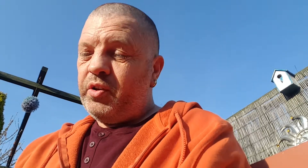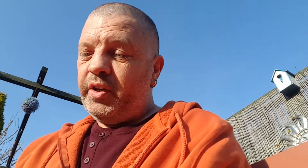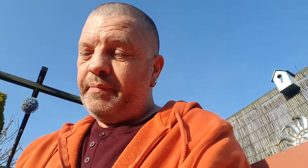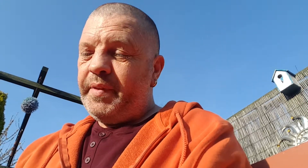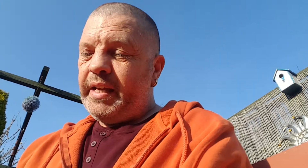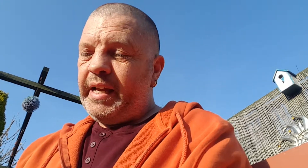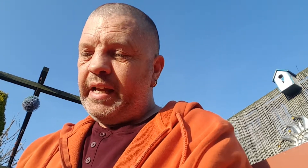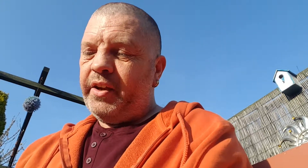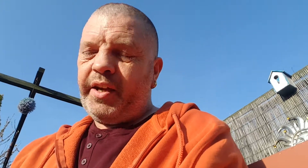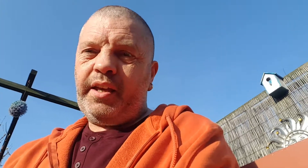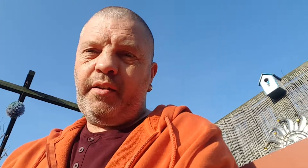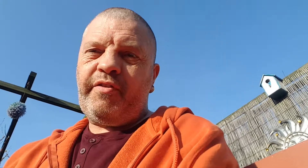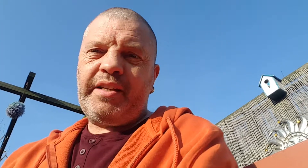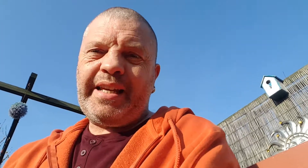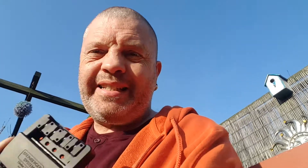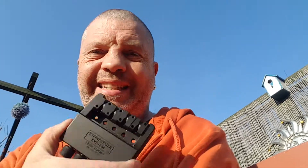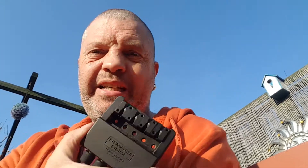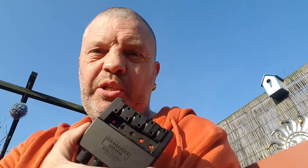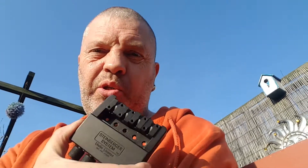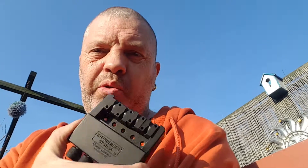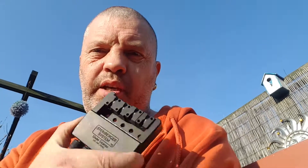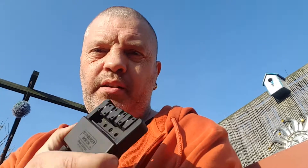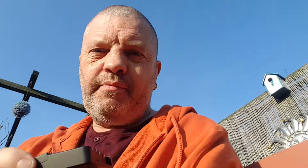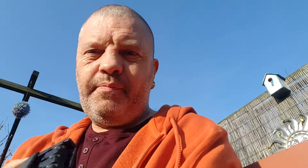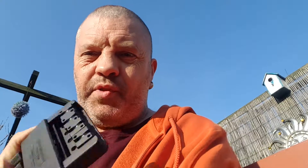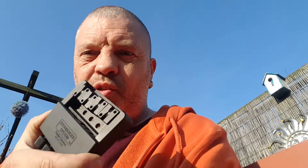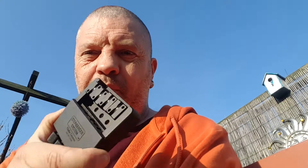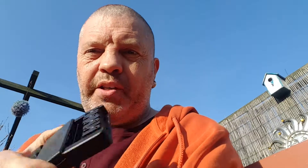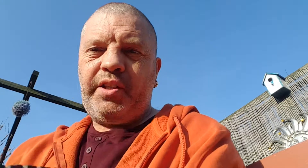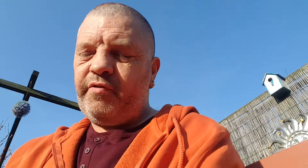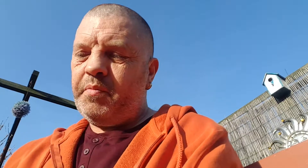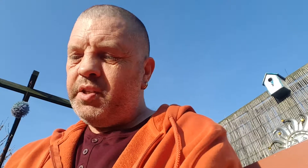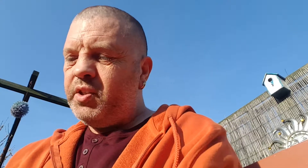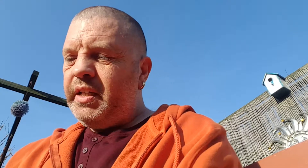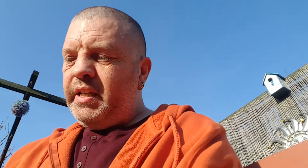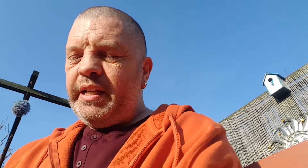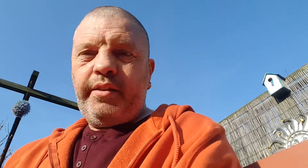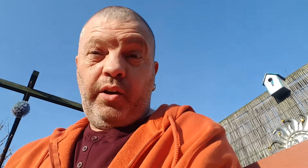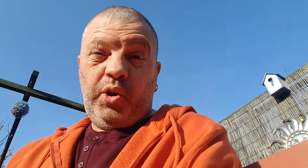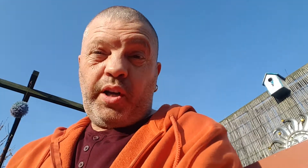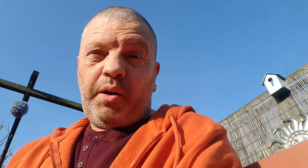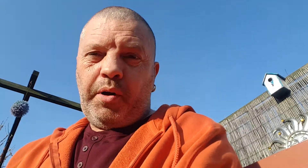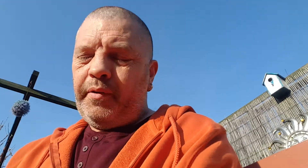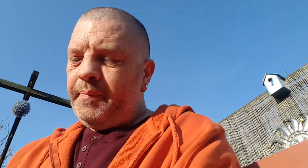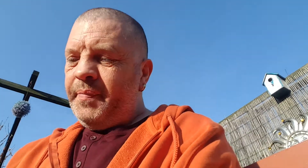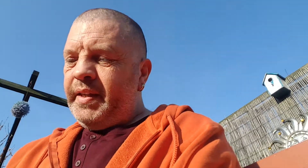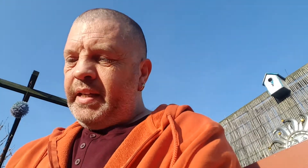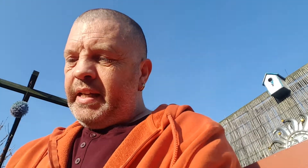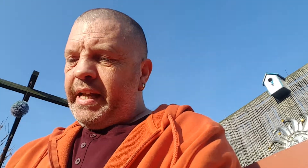on it, and I get the fantastic tuning stability from this, the look I want.